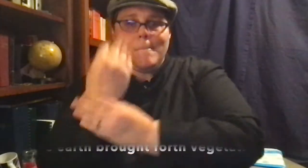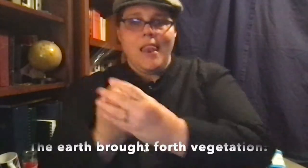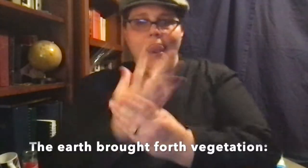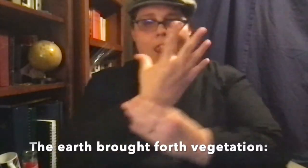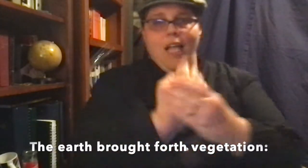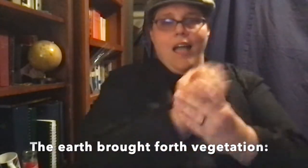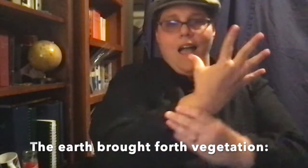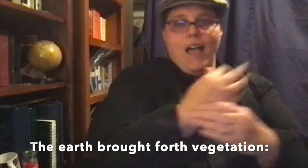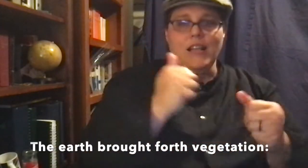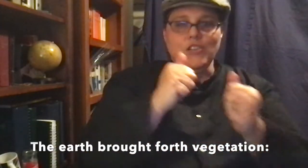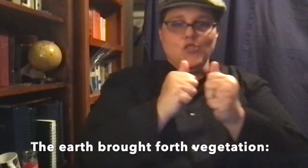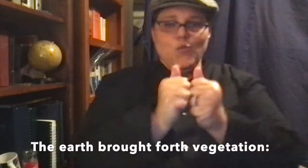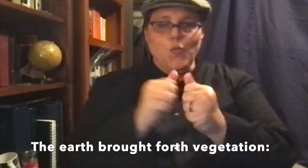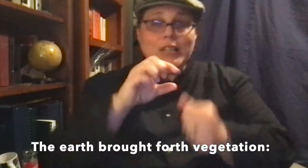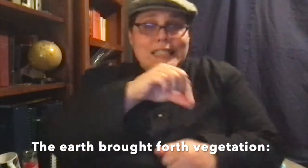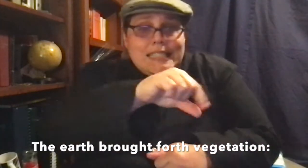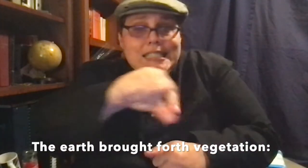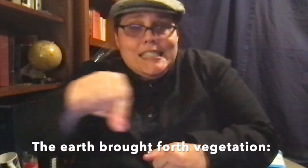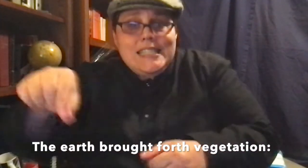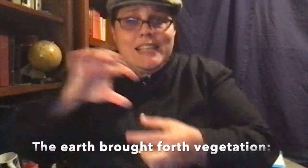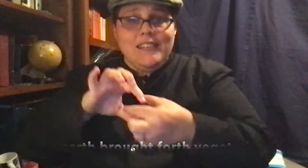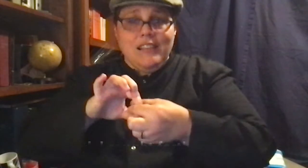And the earth brought forth vegetation,